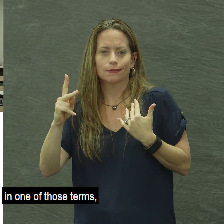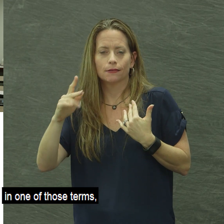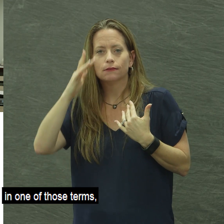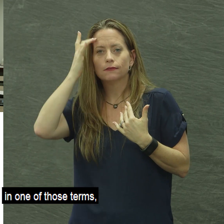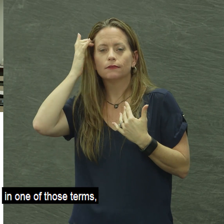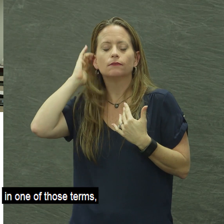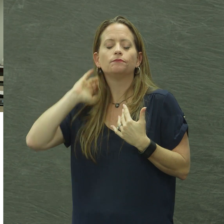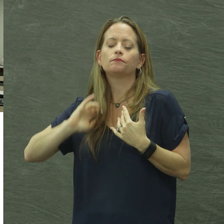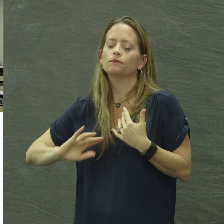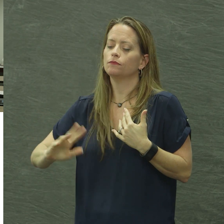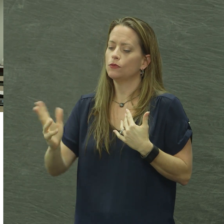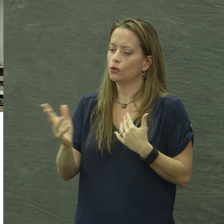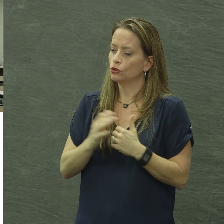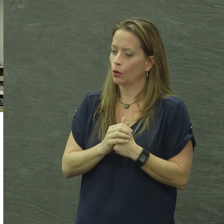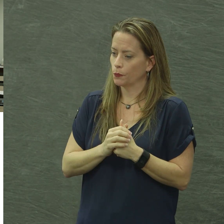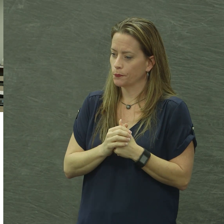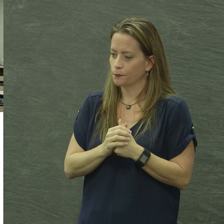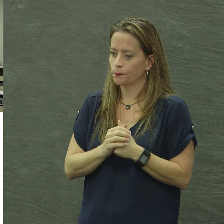those terms.